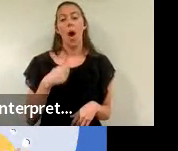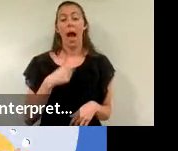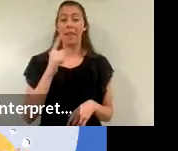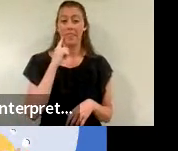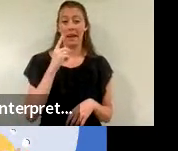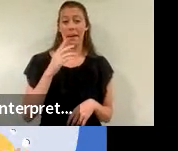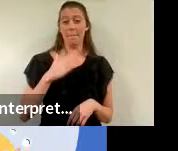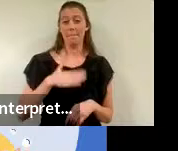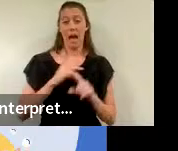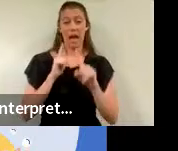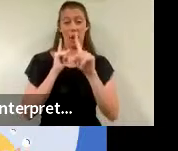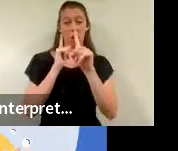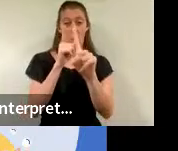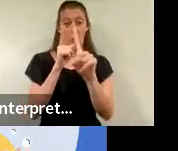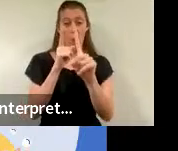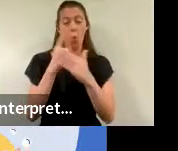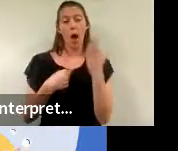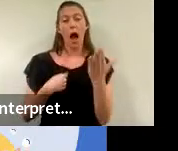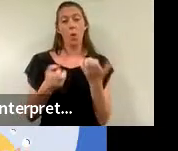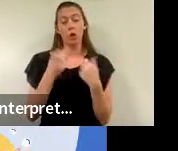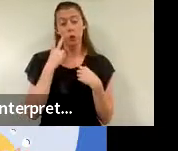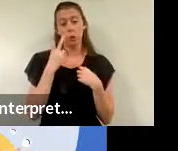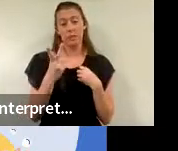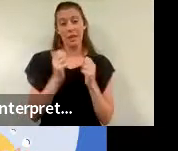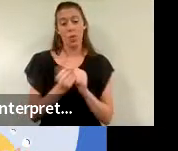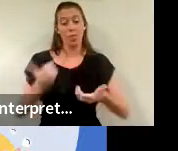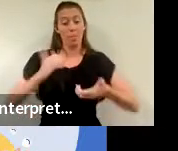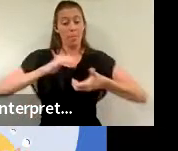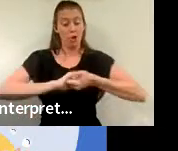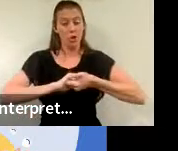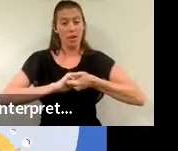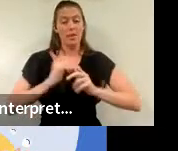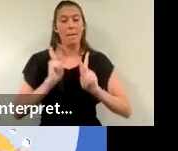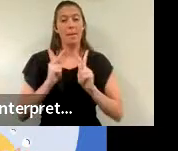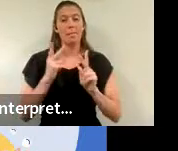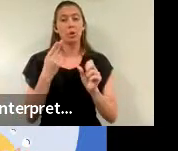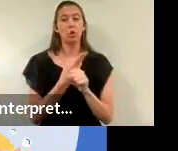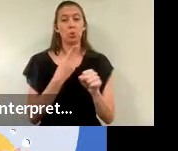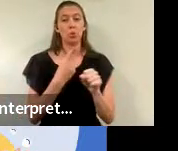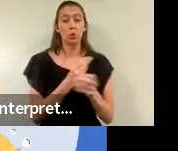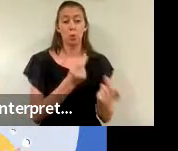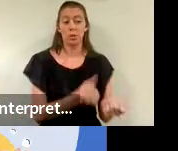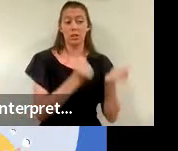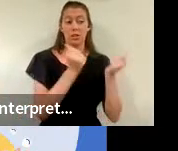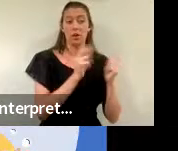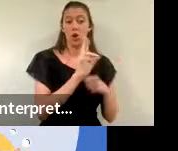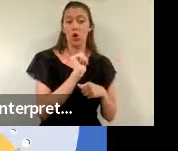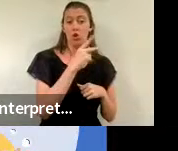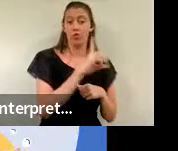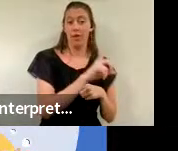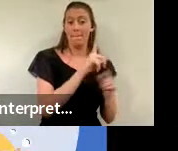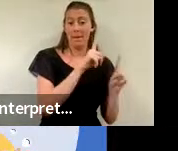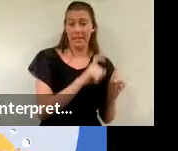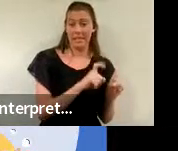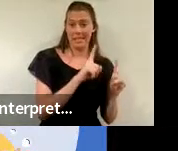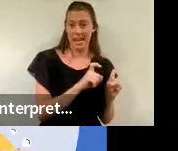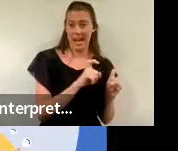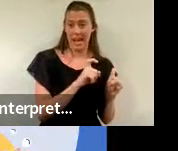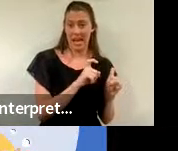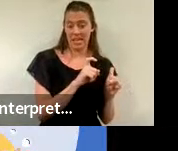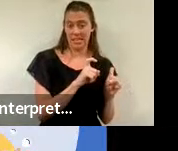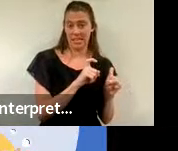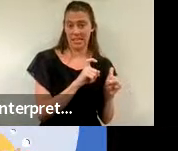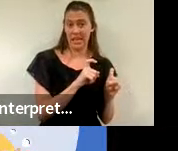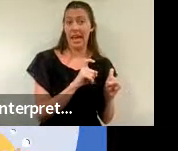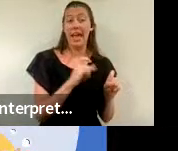people to utilize the rapid testing resource, which is actually awesome when it